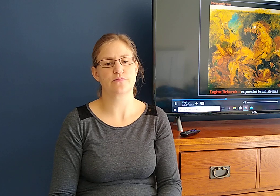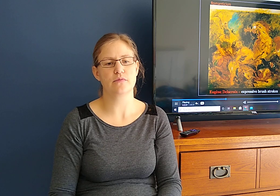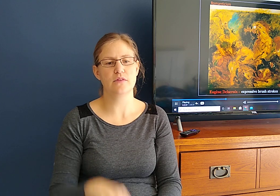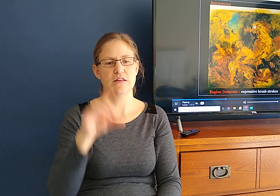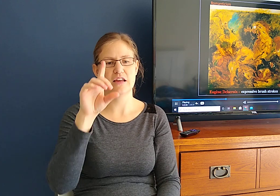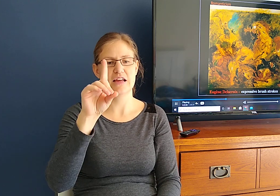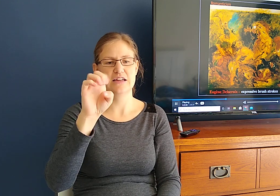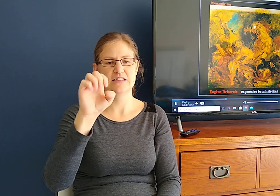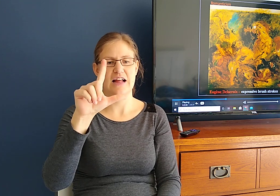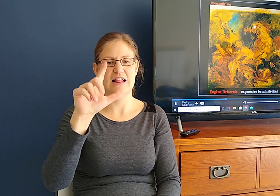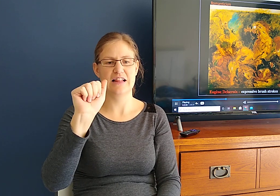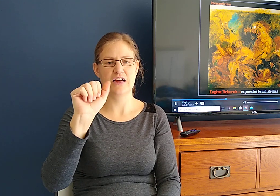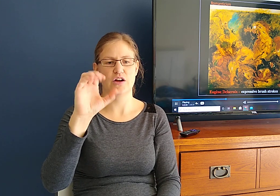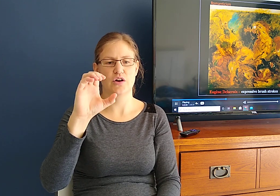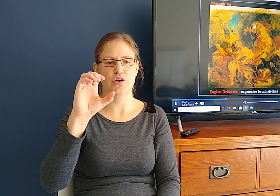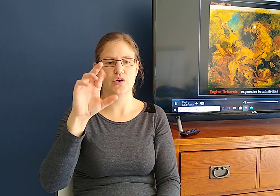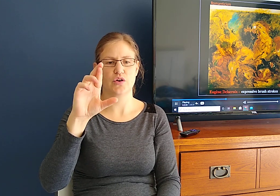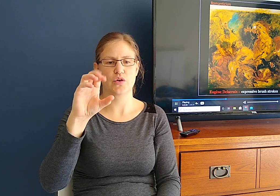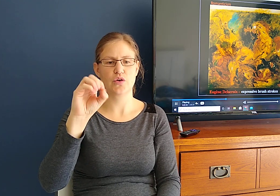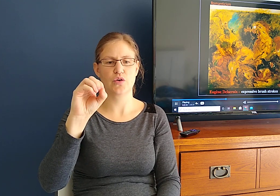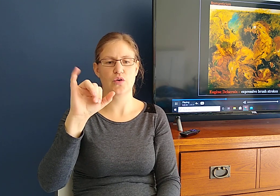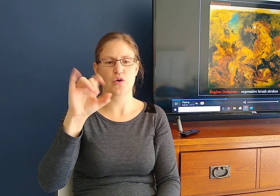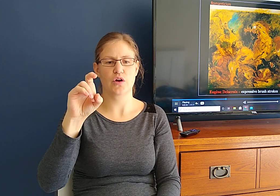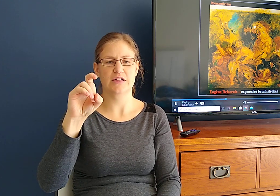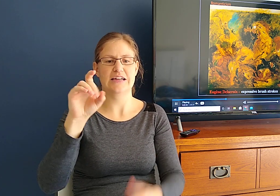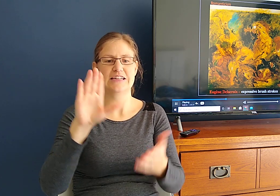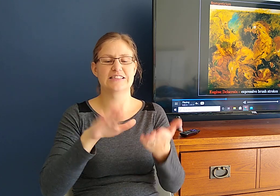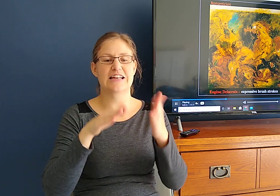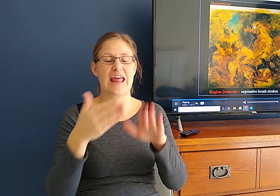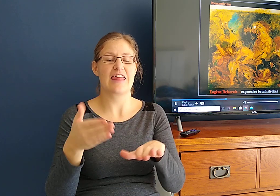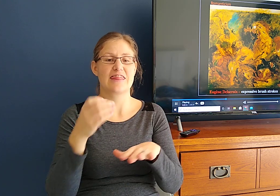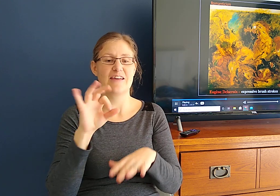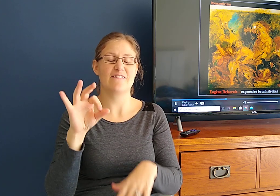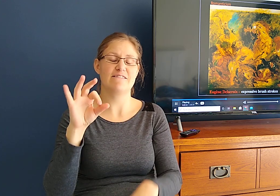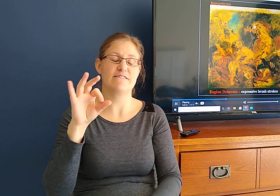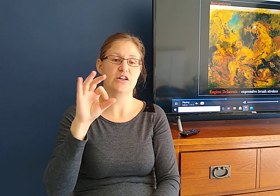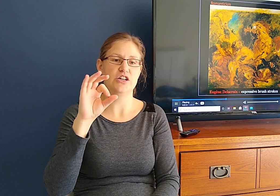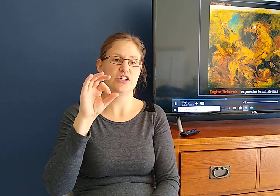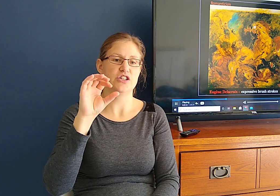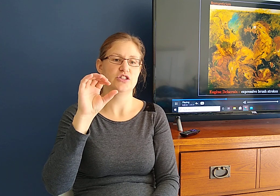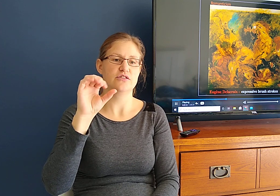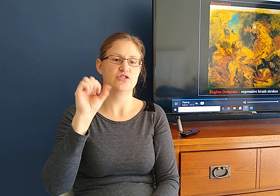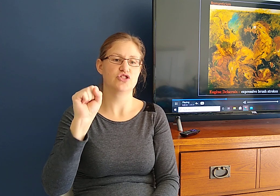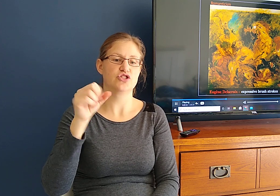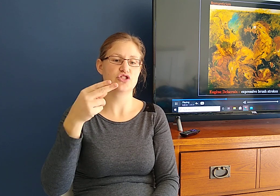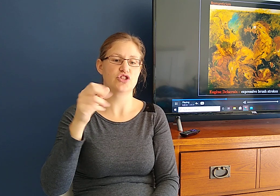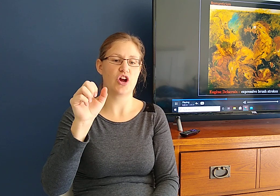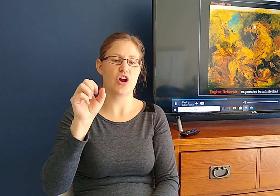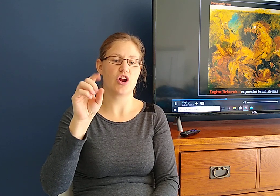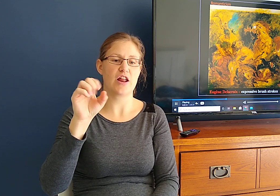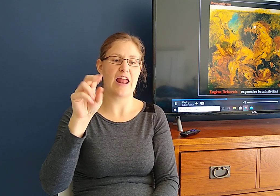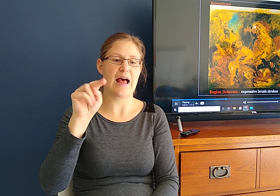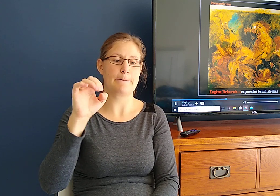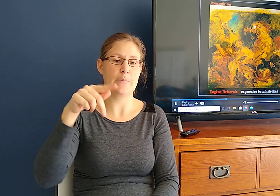Delacroix's Death of Sardanapalus, created in 1827, hangs now in the Philadelphia Museum of